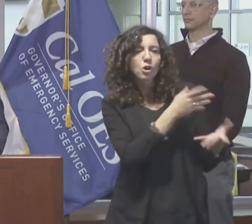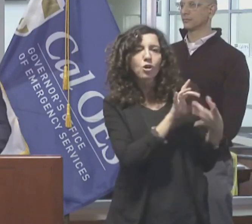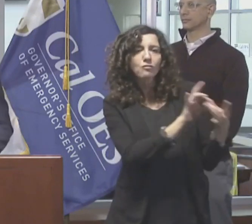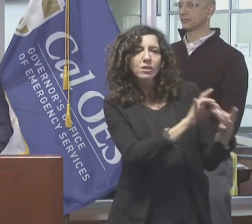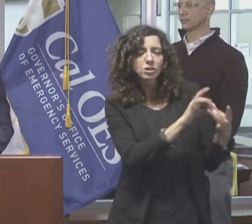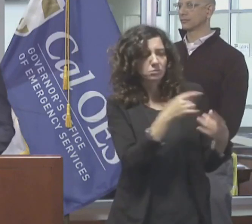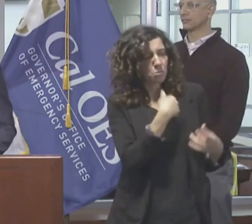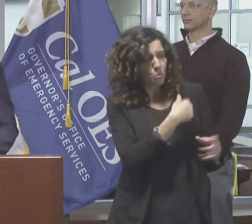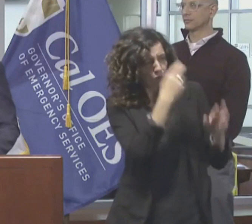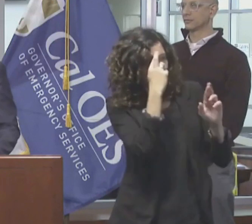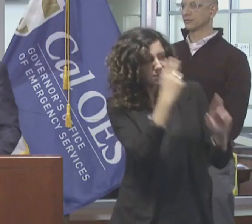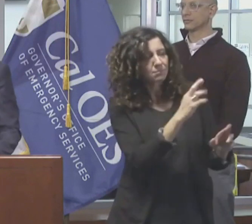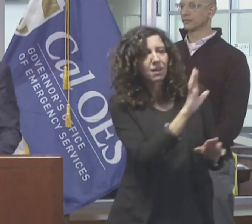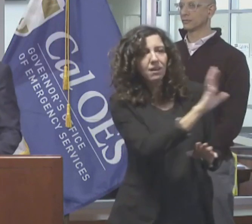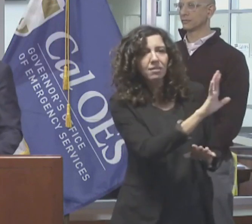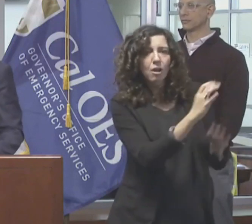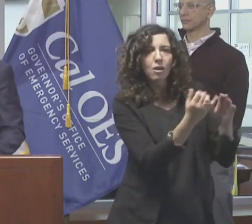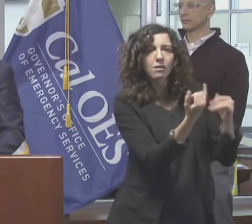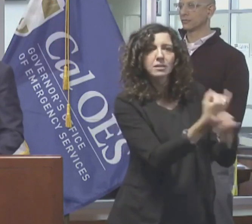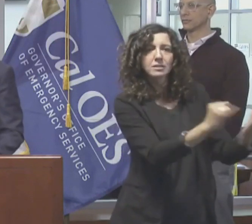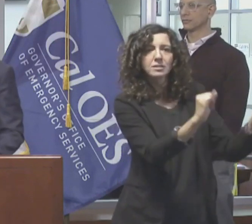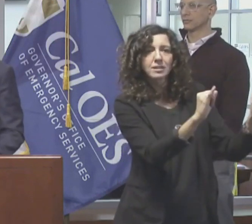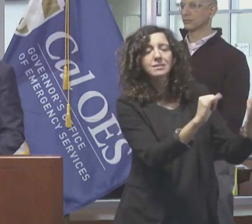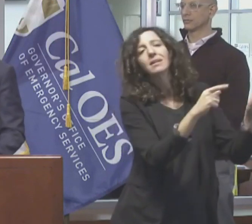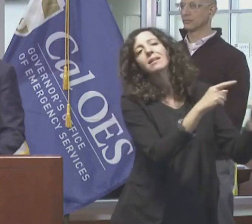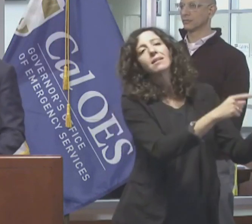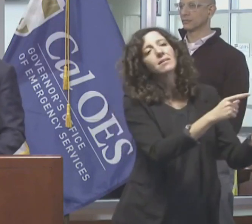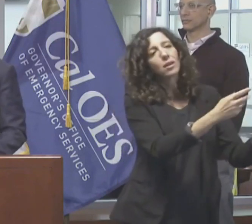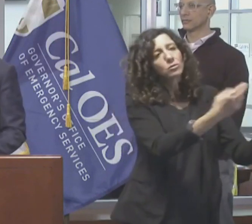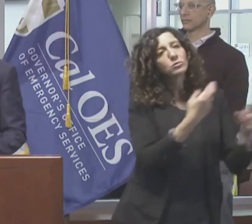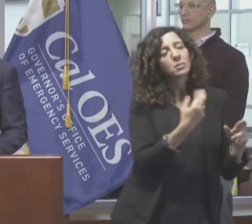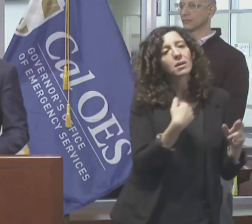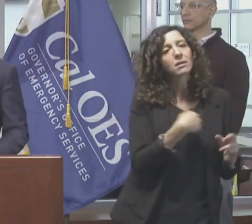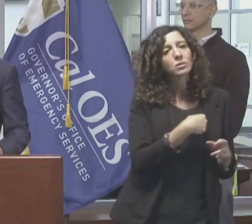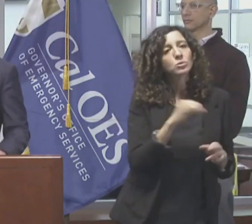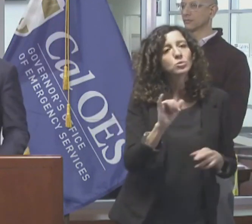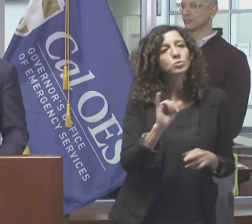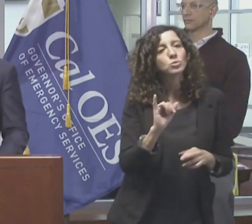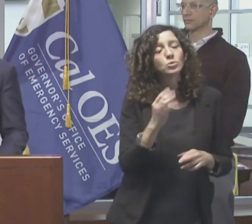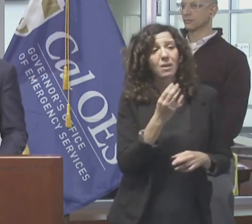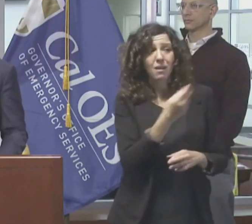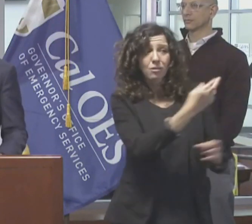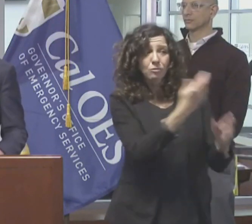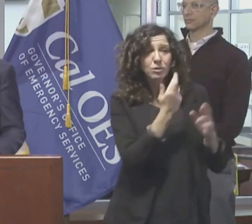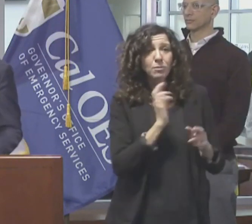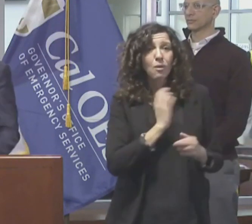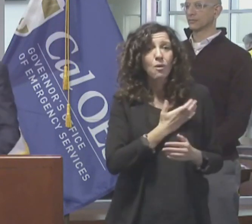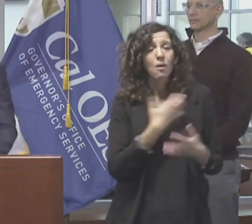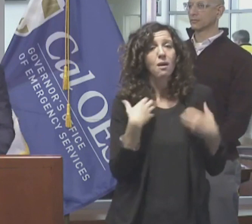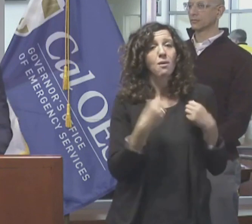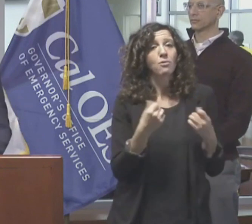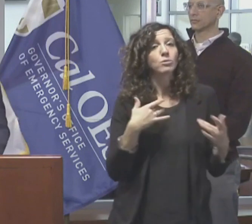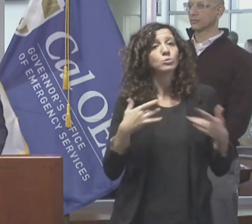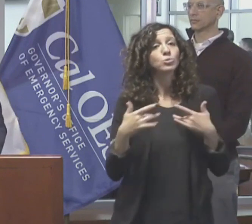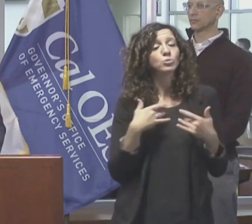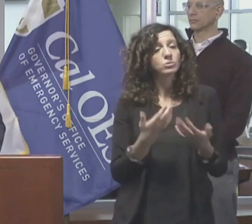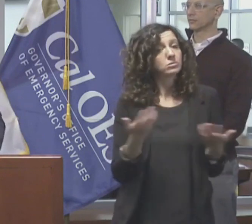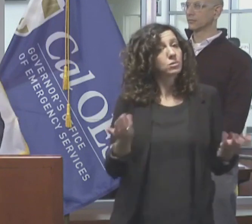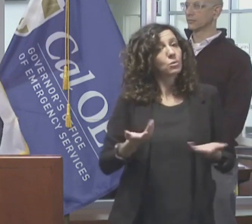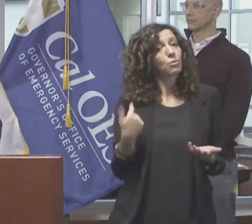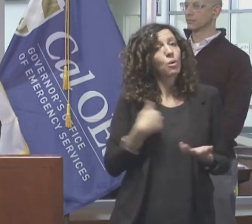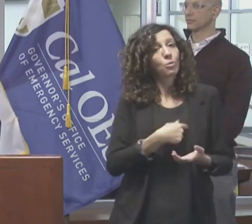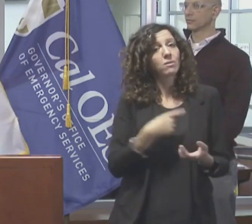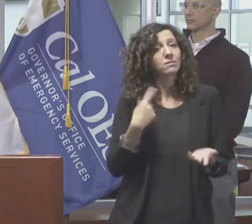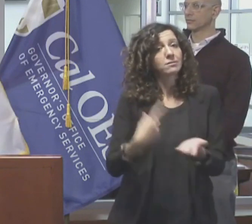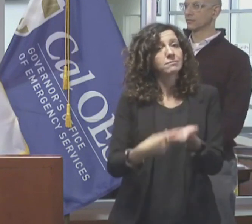sovereignty, and they deeply respect that relationship and our broader health concerns. The conversations we've had with